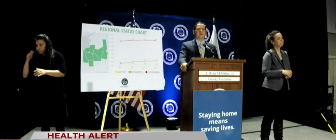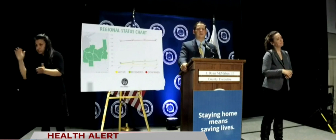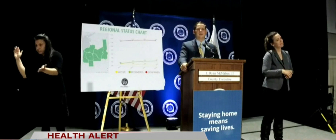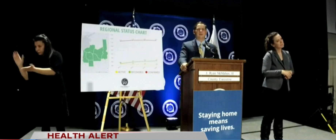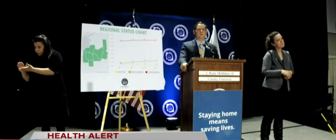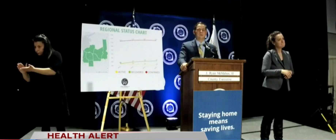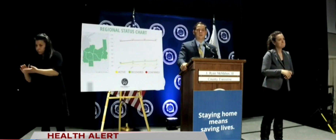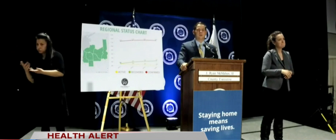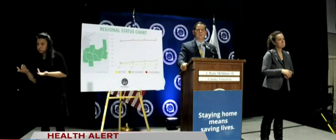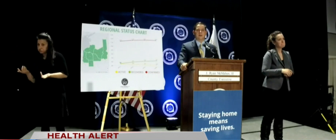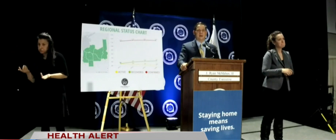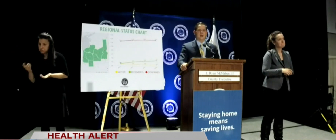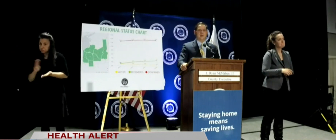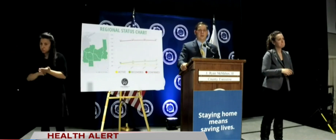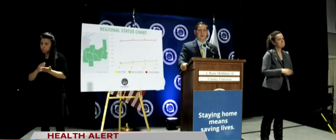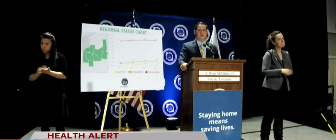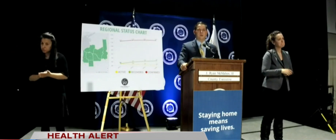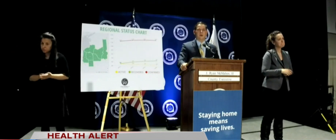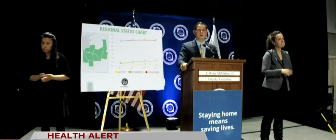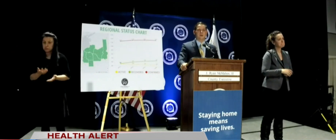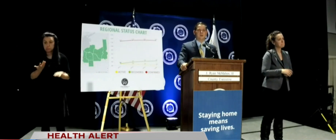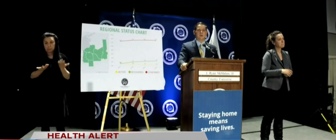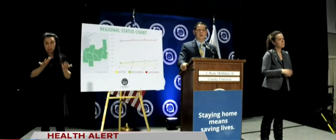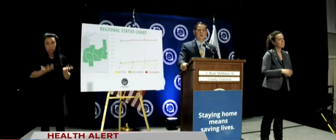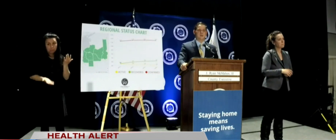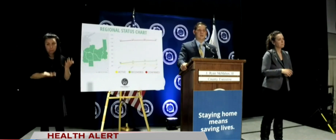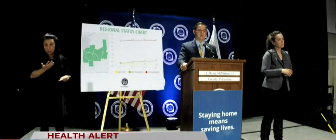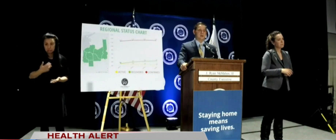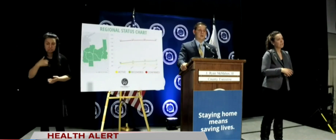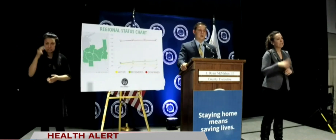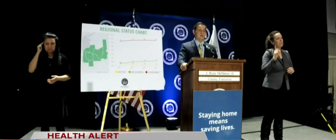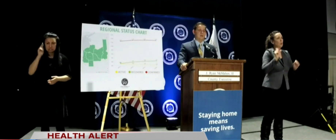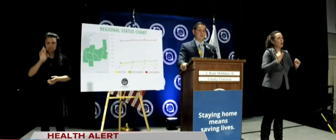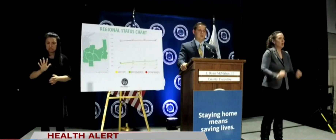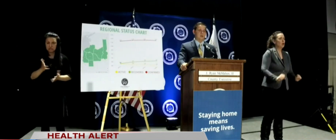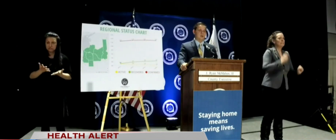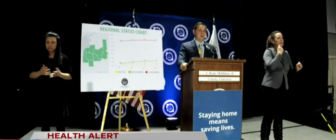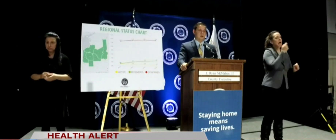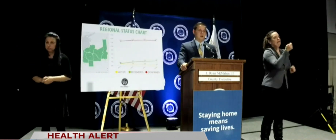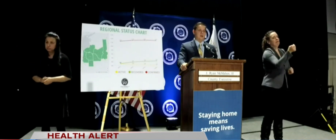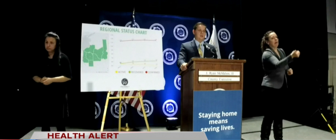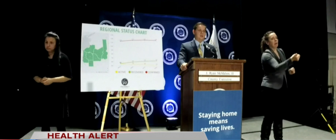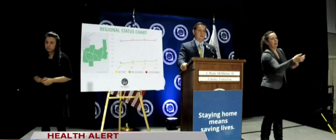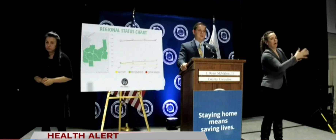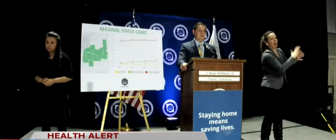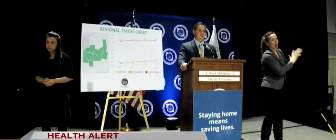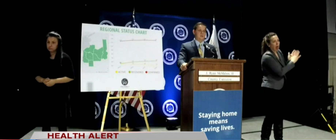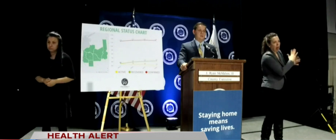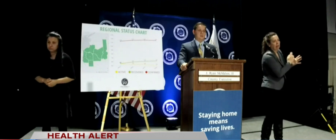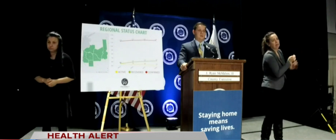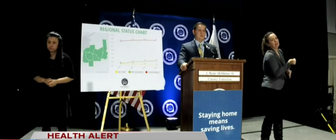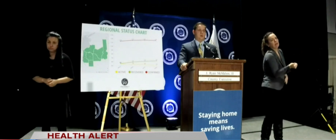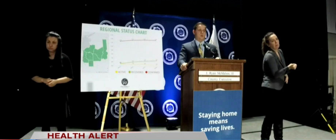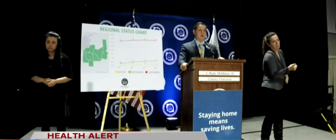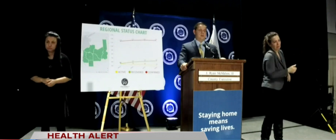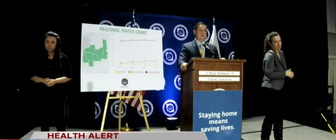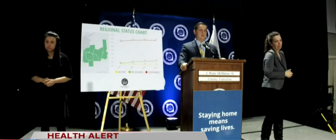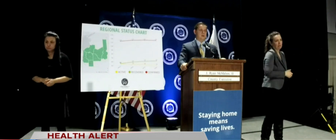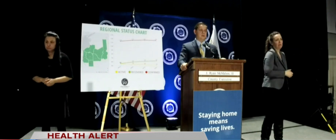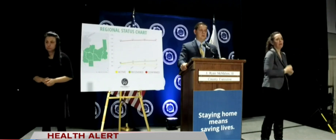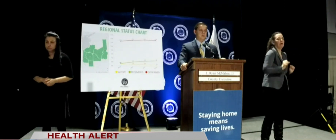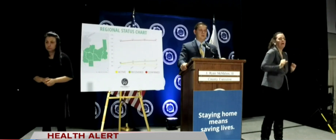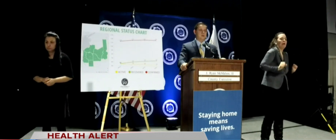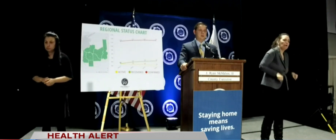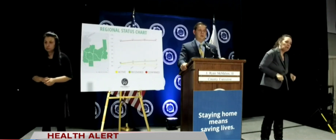could make that argument, Andrew. It's everything is somewhat